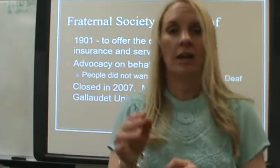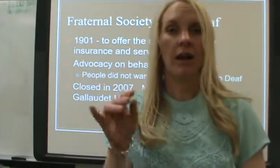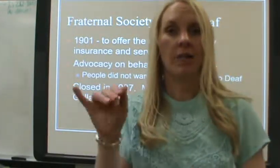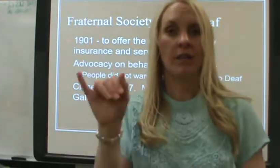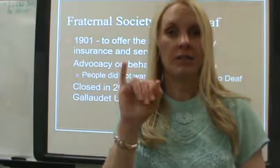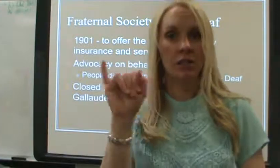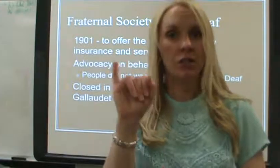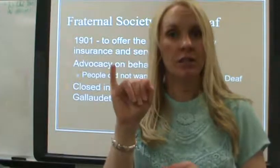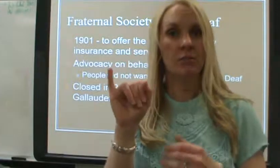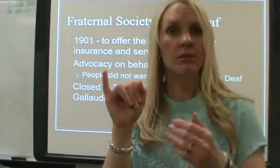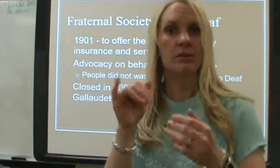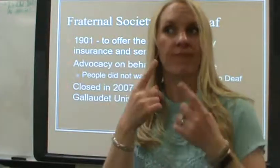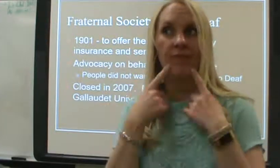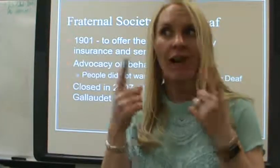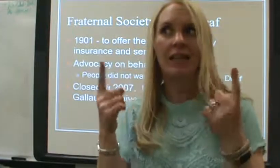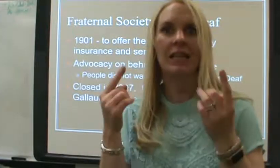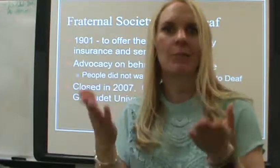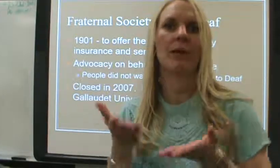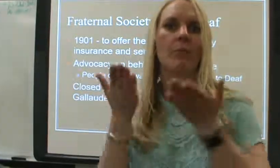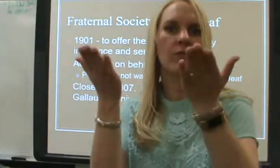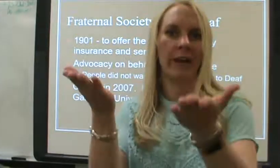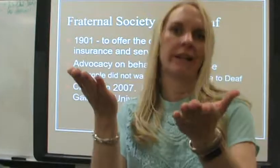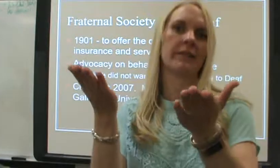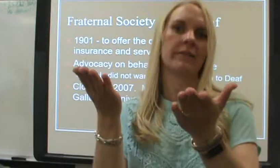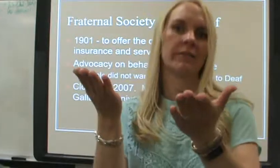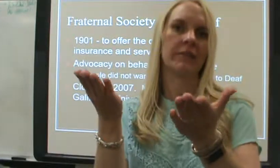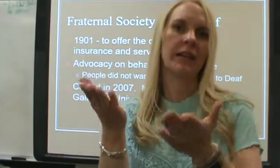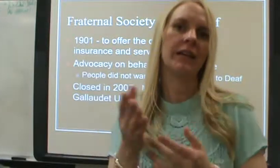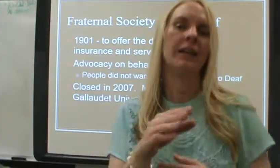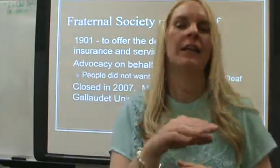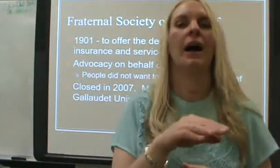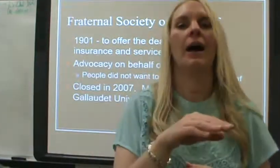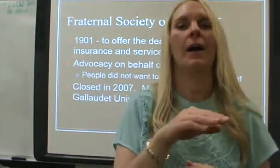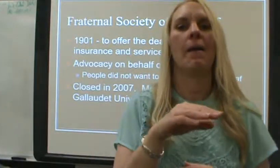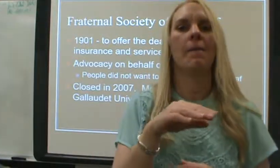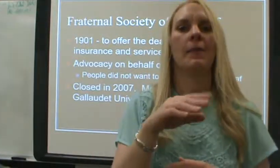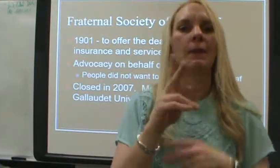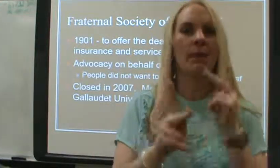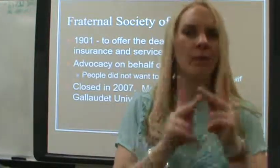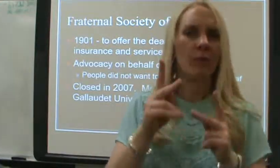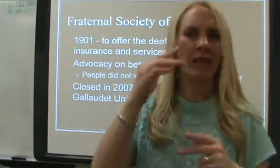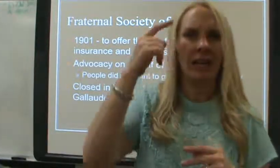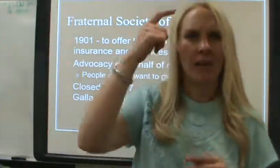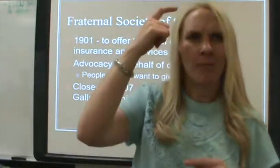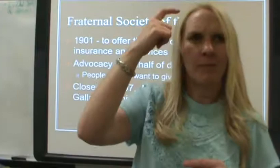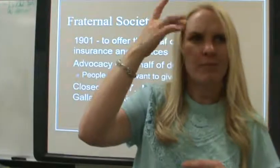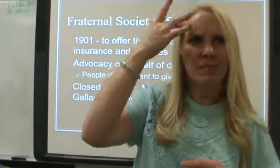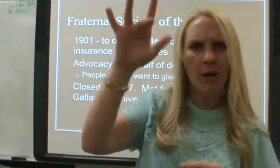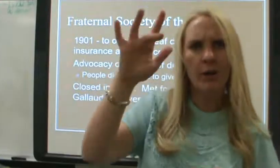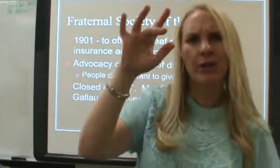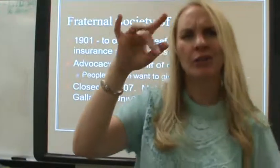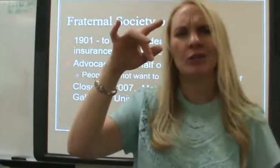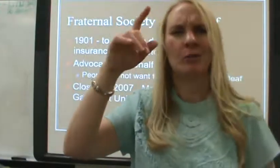Yeah, because insurance was finally being provided, right? People became smarter, a little